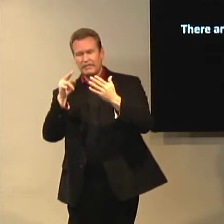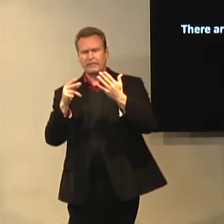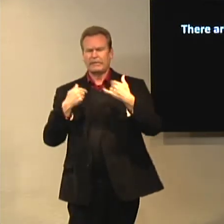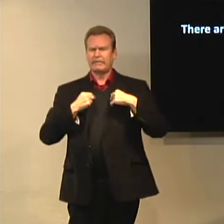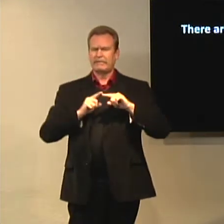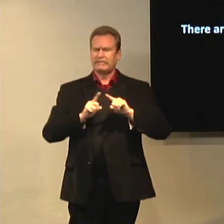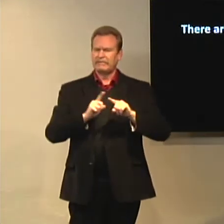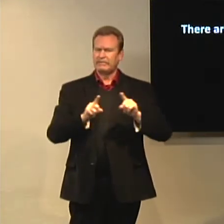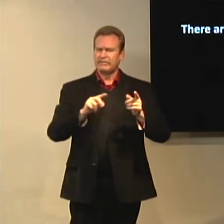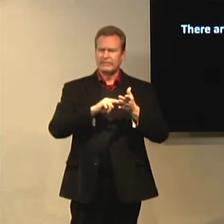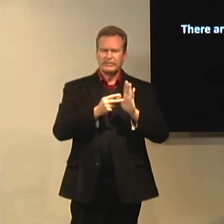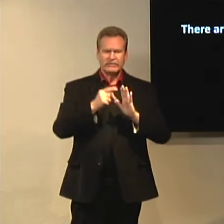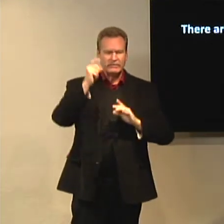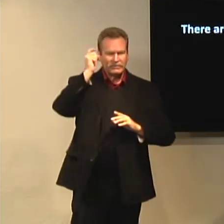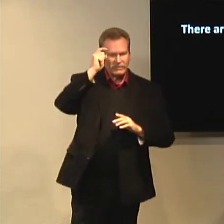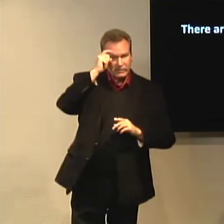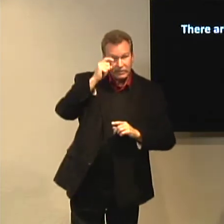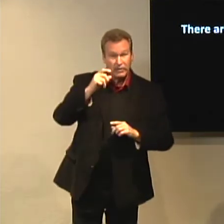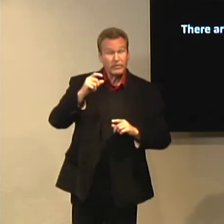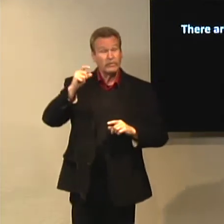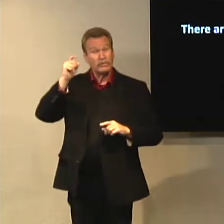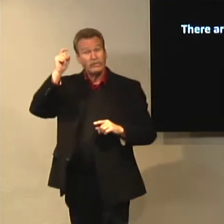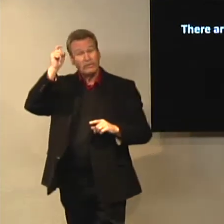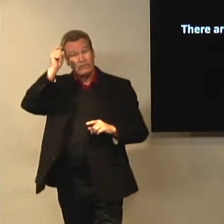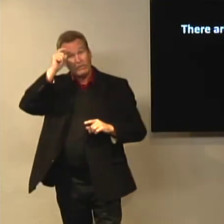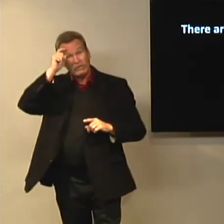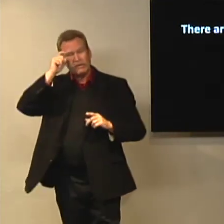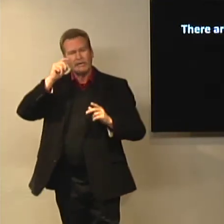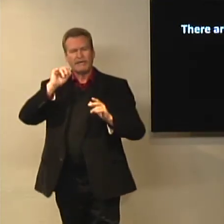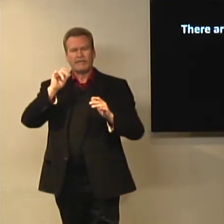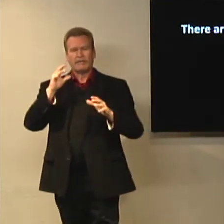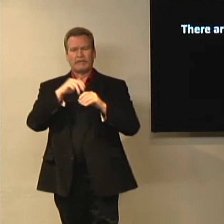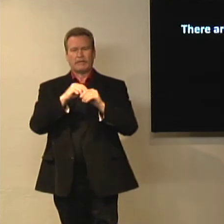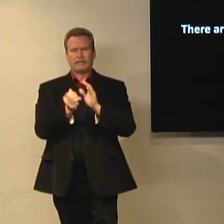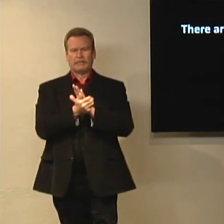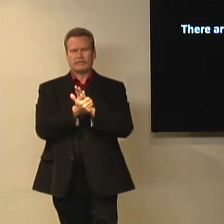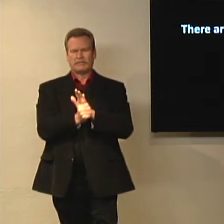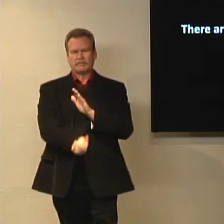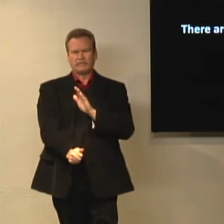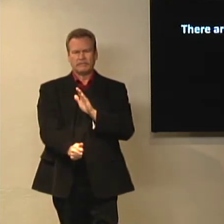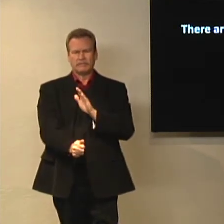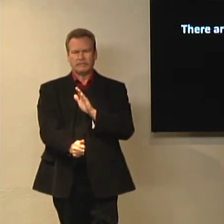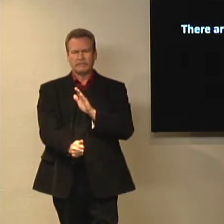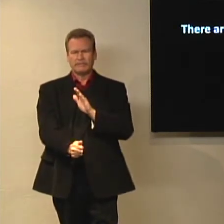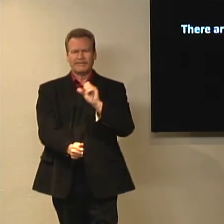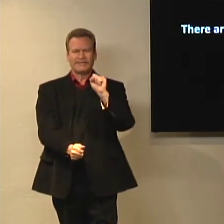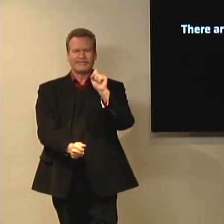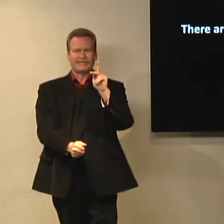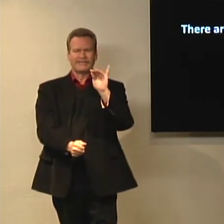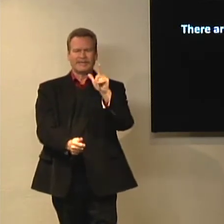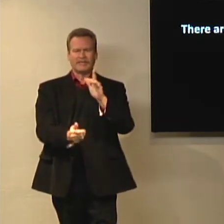dictionary definition, and each one has different meanings. Wisdom can be involved in skill,